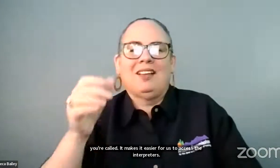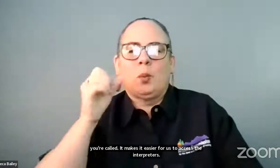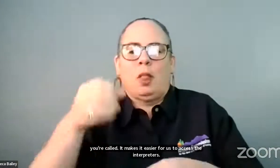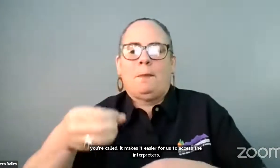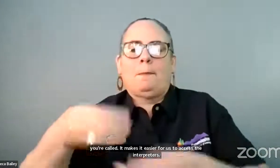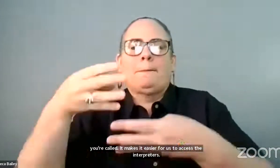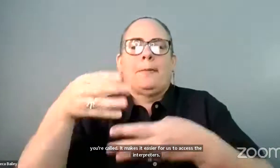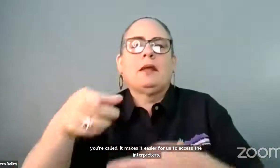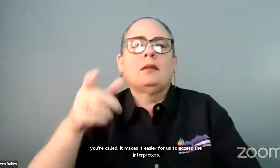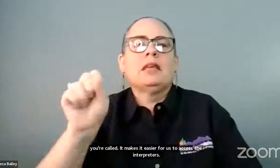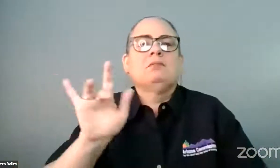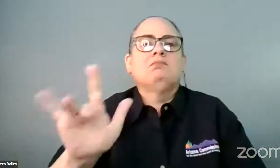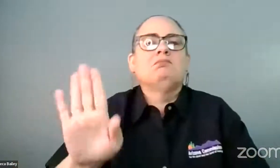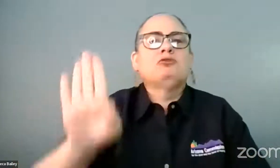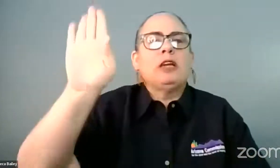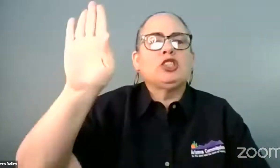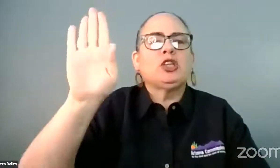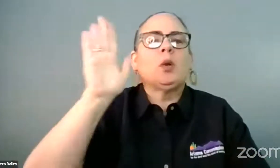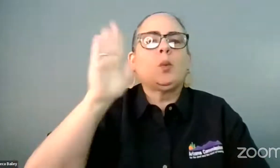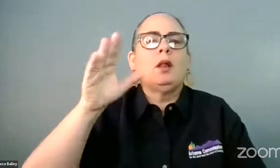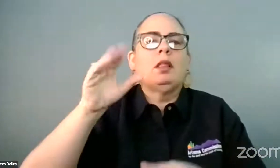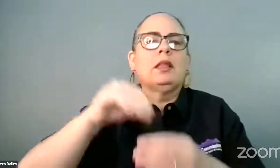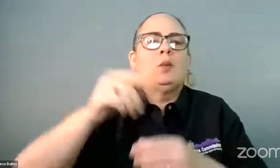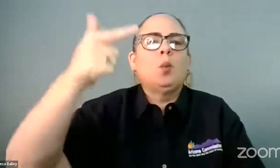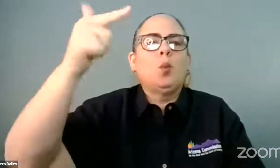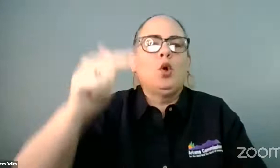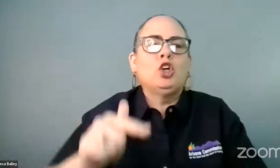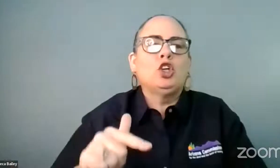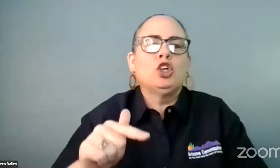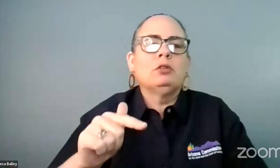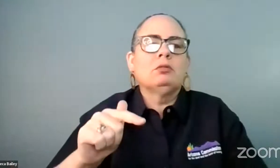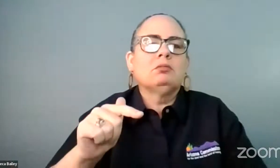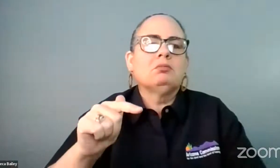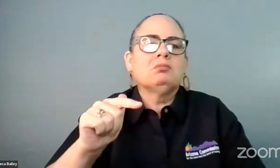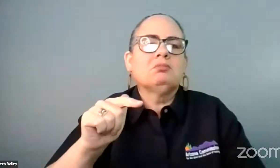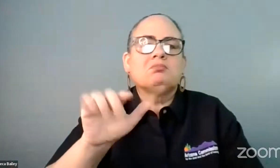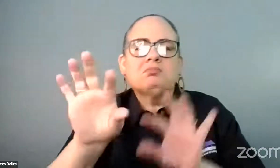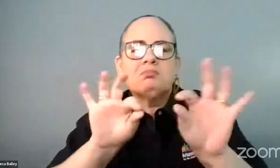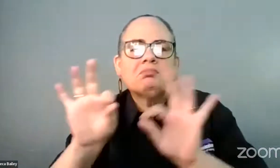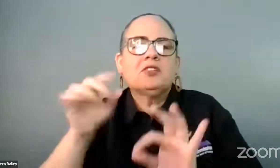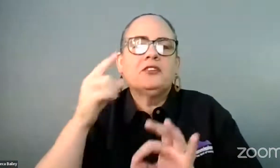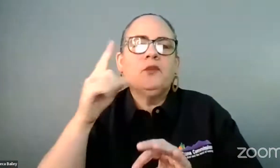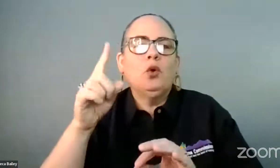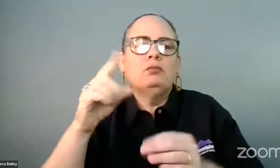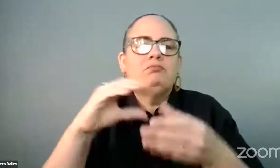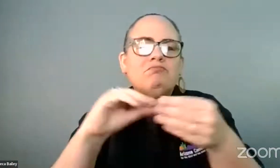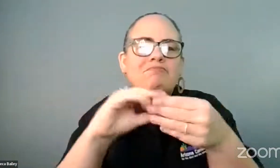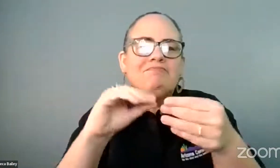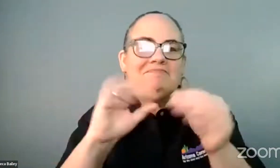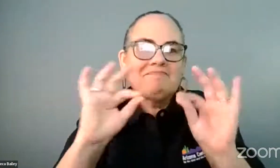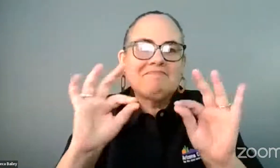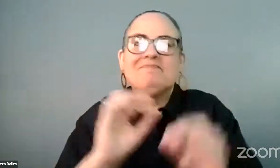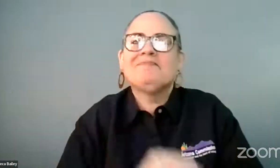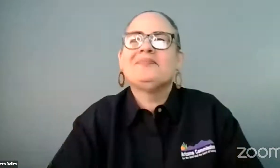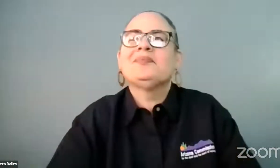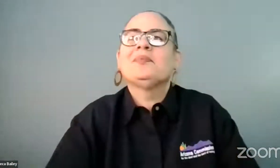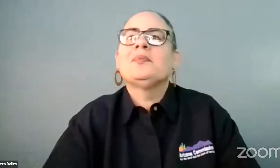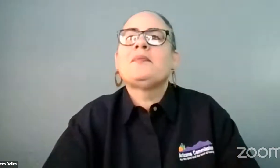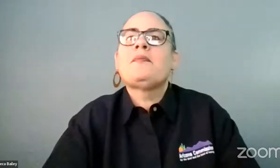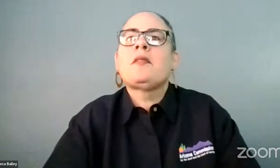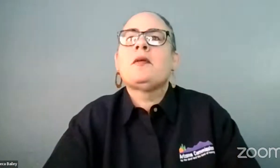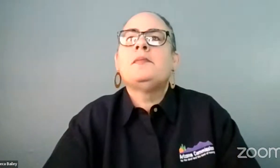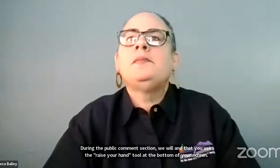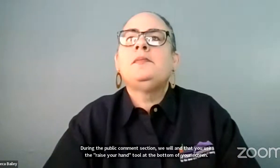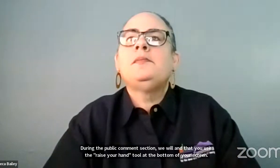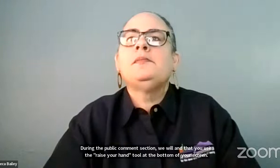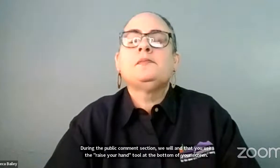tool at the bottom of your screen. You can click raise your hand and we will call on people in order that